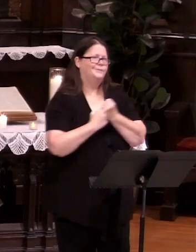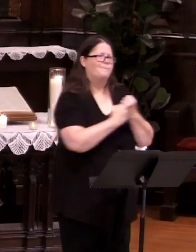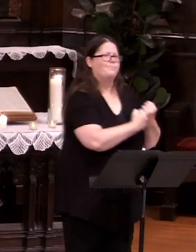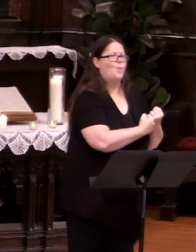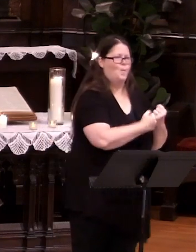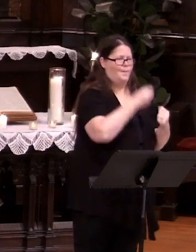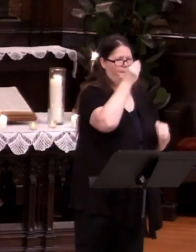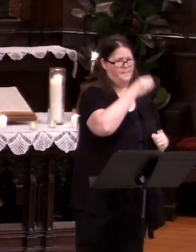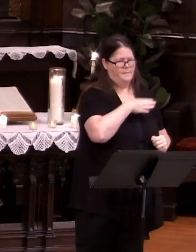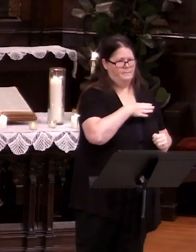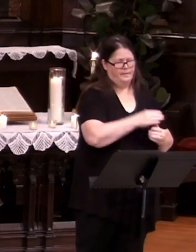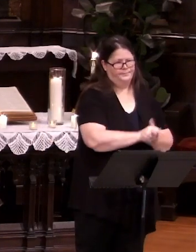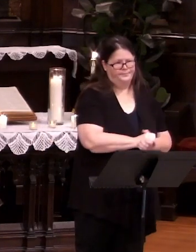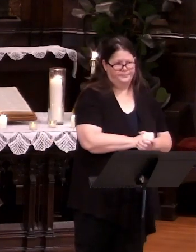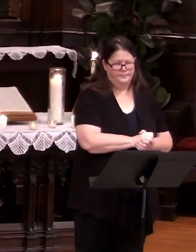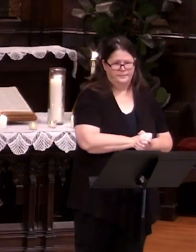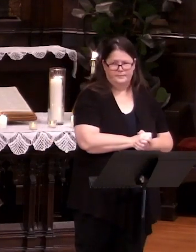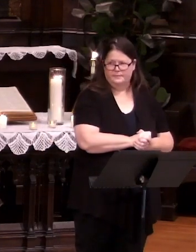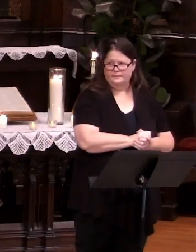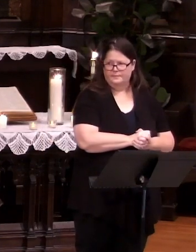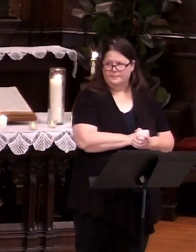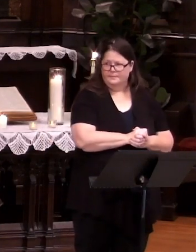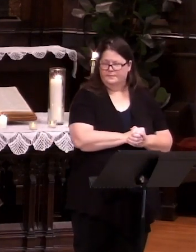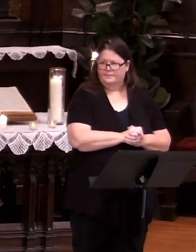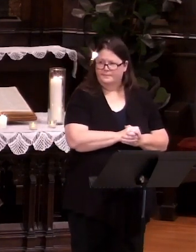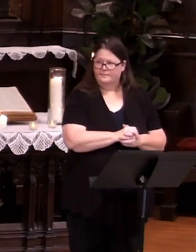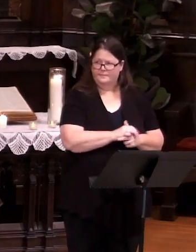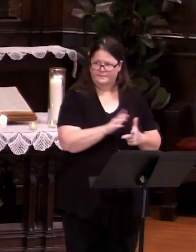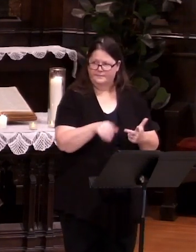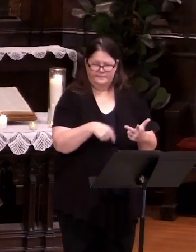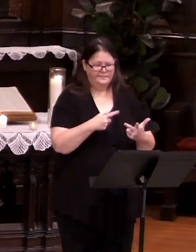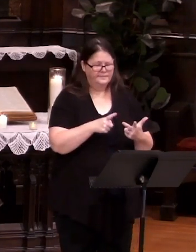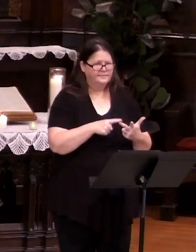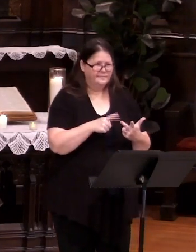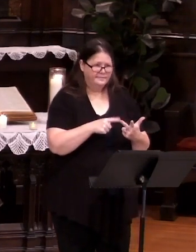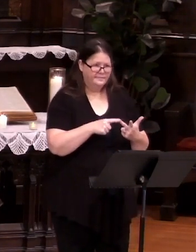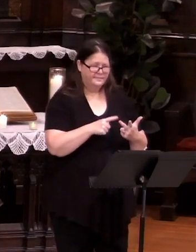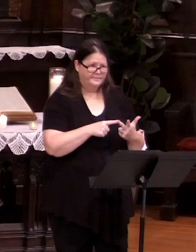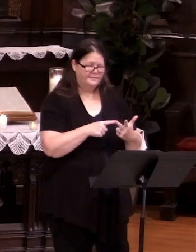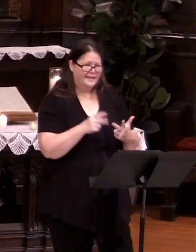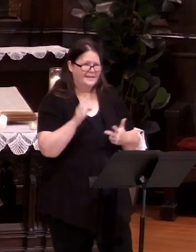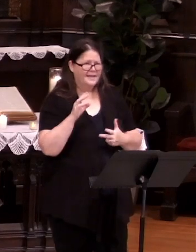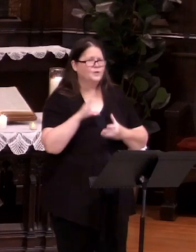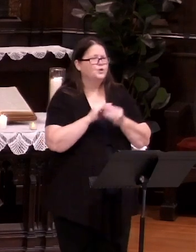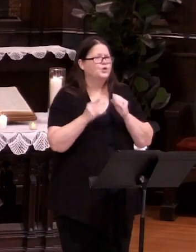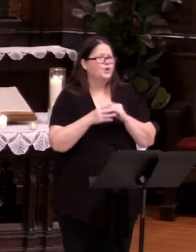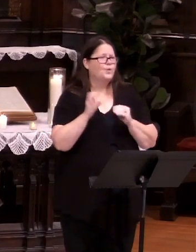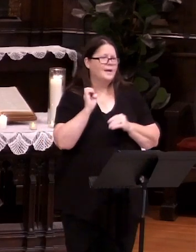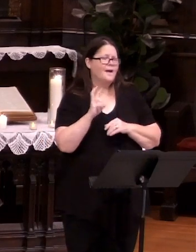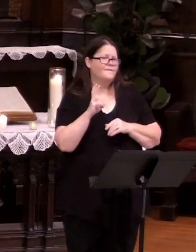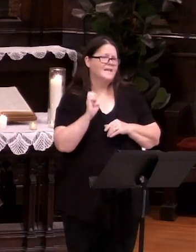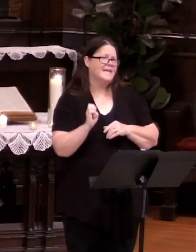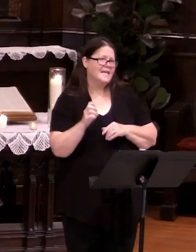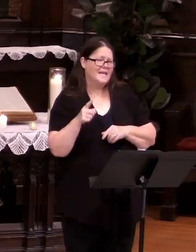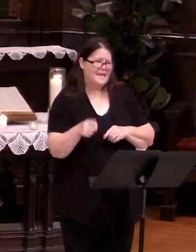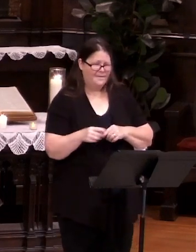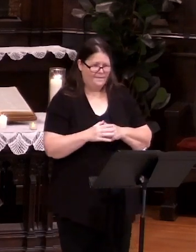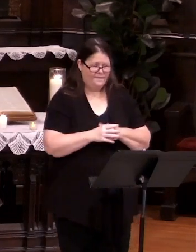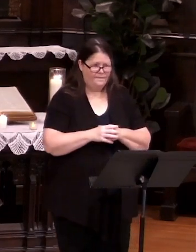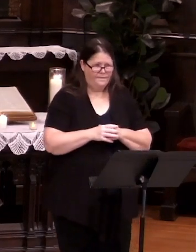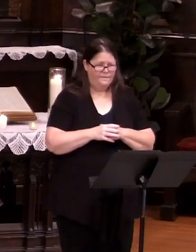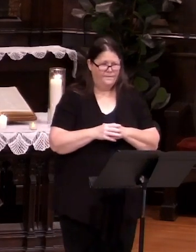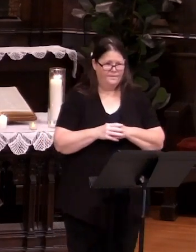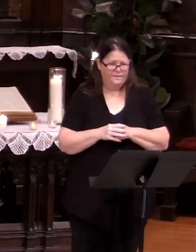man. And then you add to this the narrative of Eve being the one who